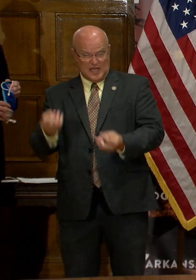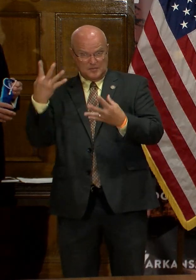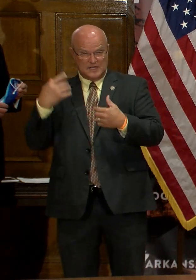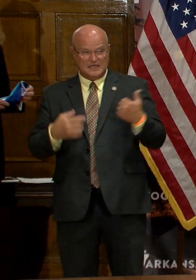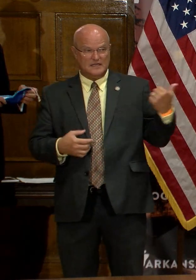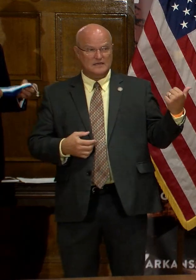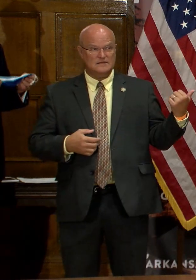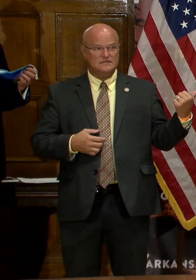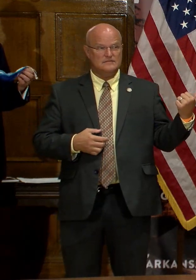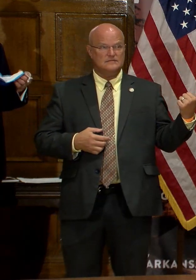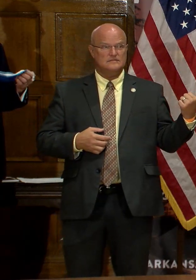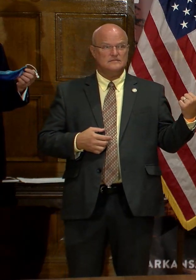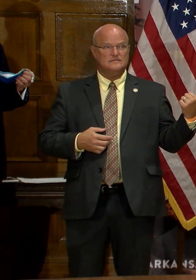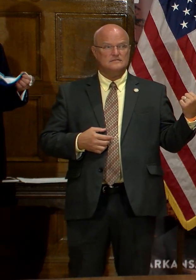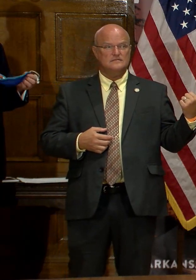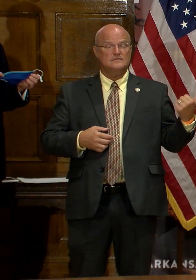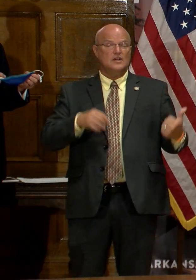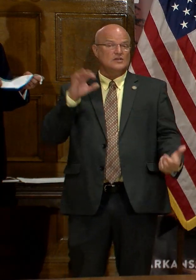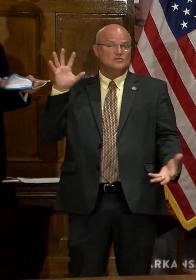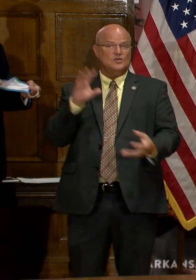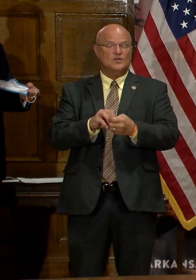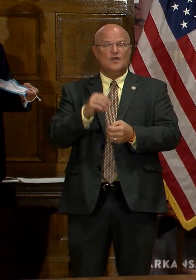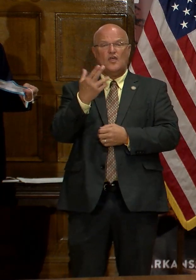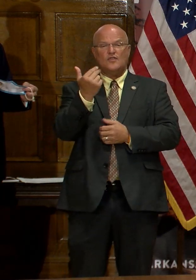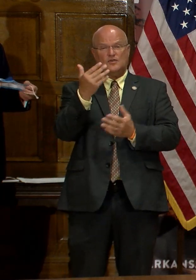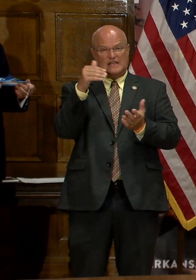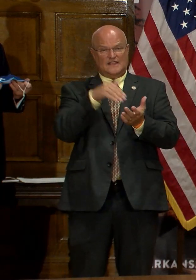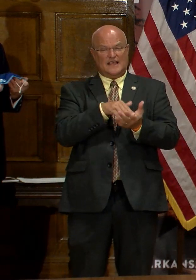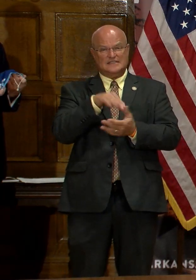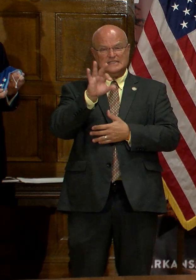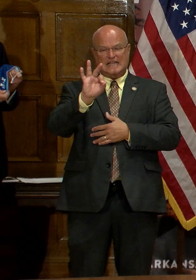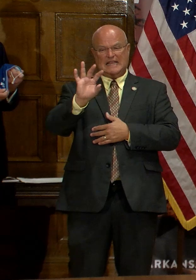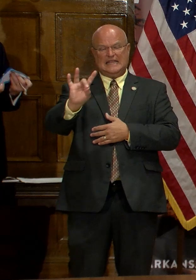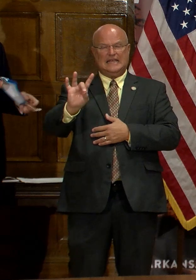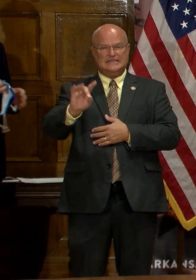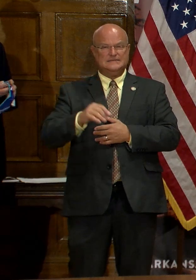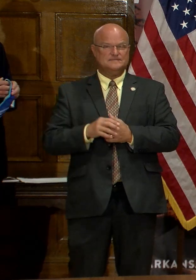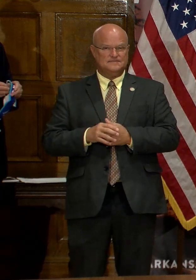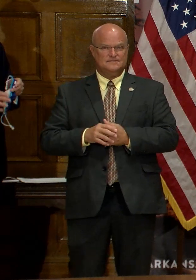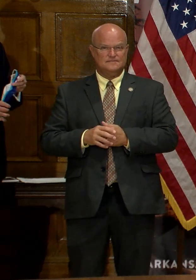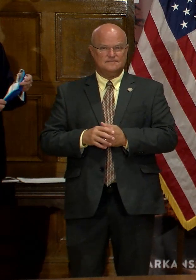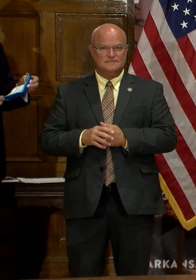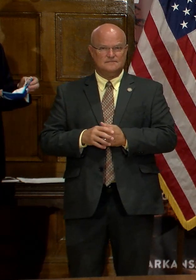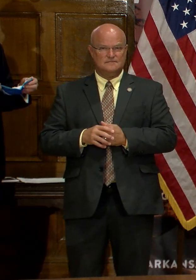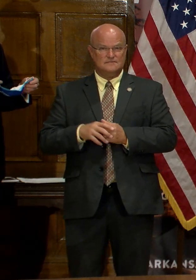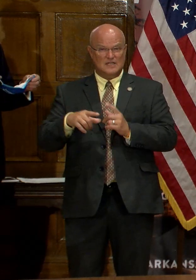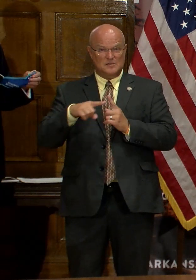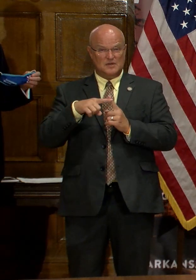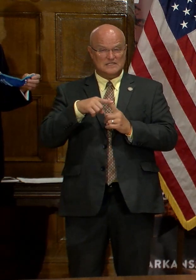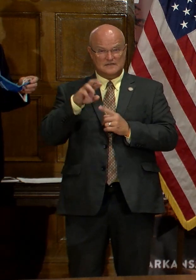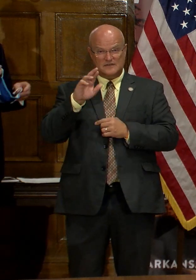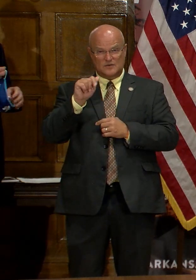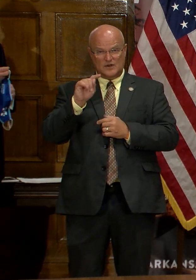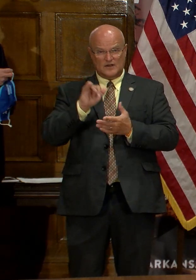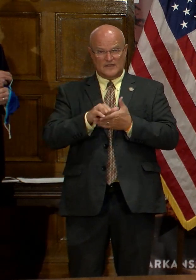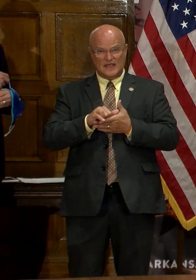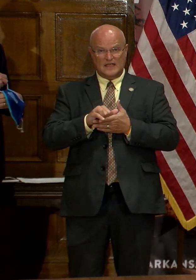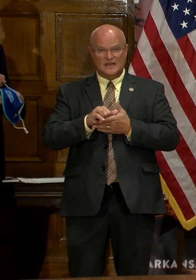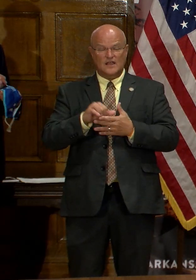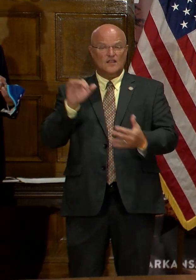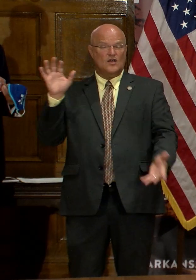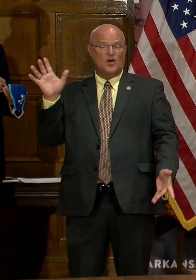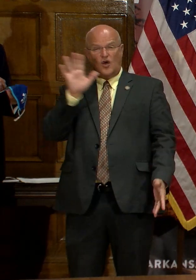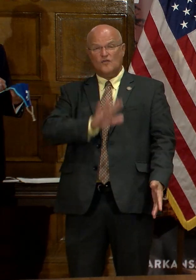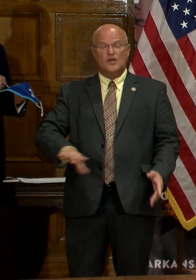How many total tests, you said? Total tests are 13,098. Can you do the positivity rate on that? Yes, sir. So the